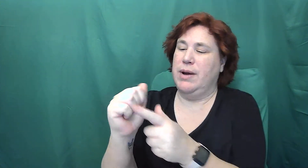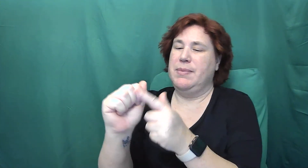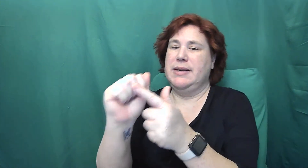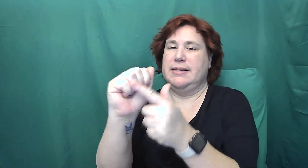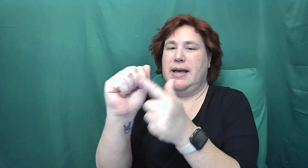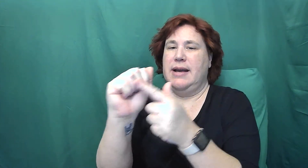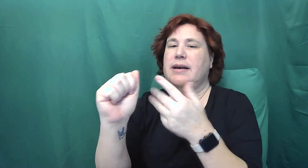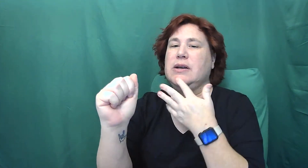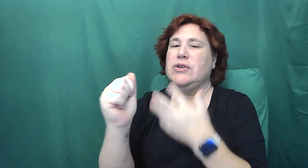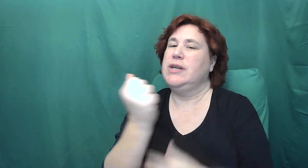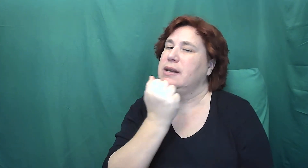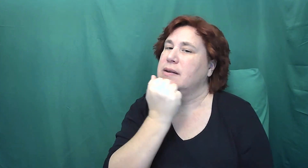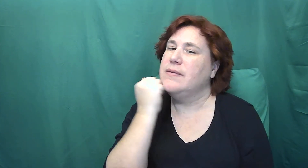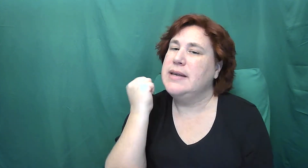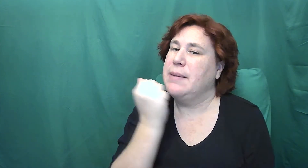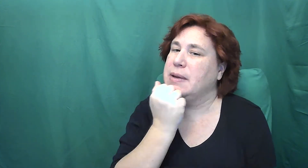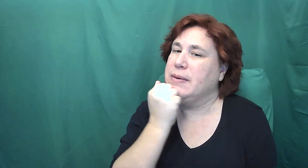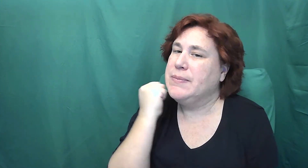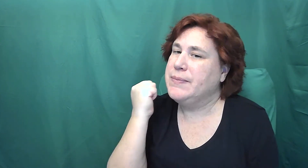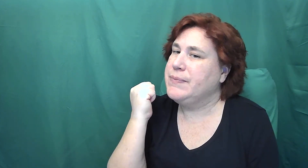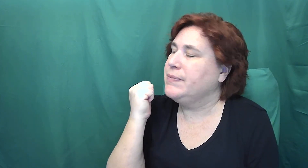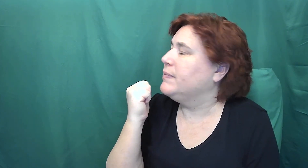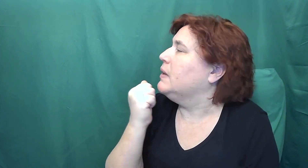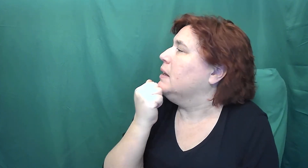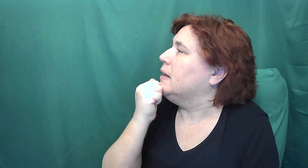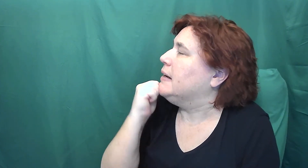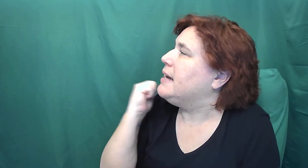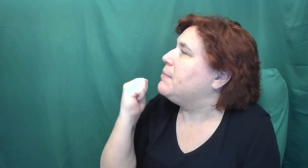this side on your chin. Napkin. Napkin.